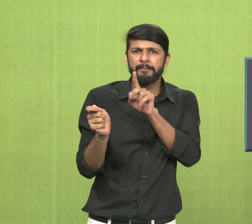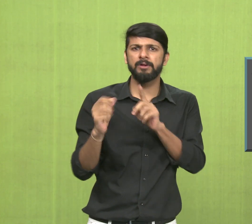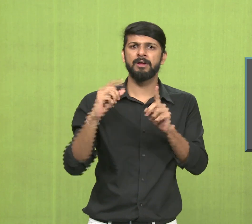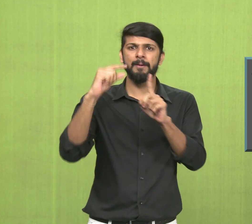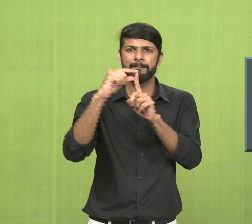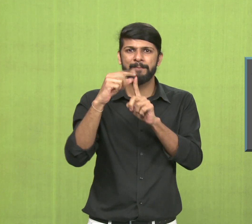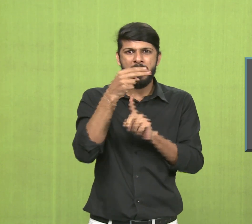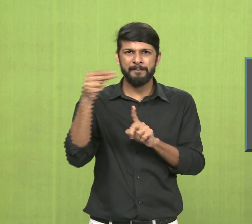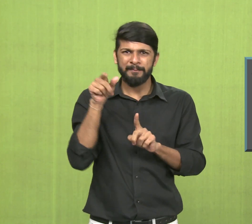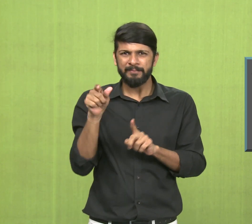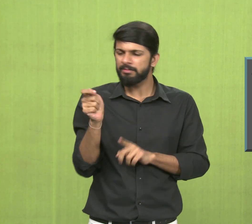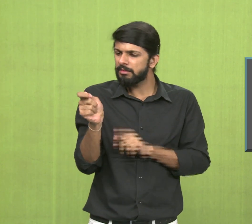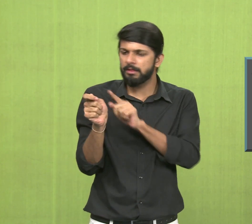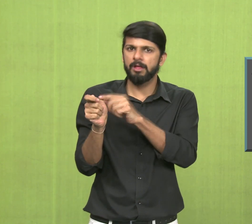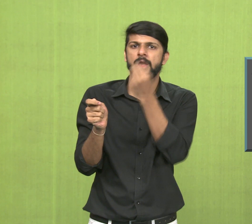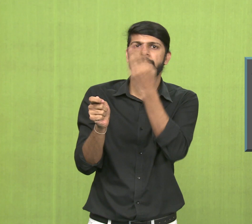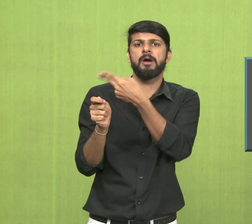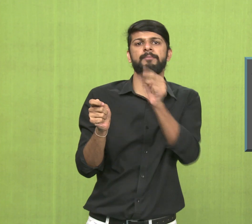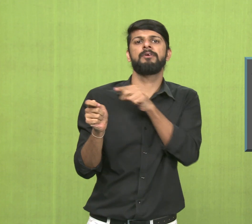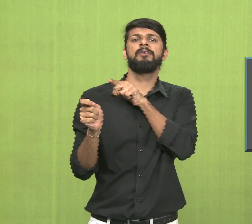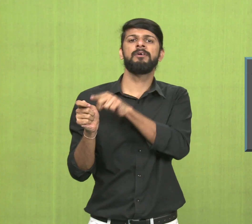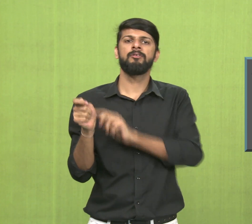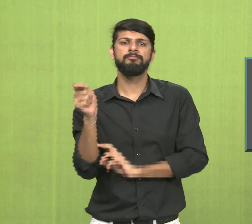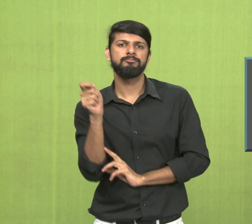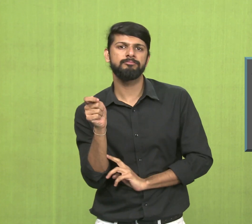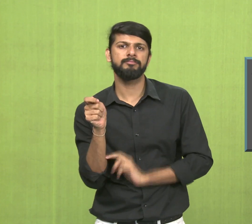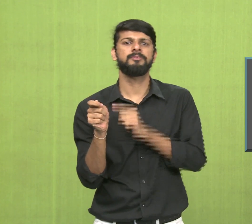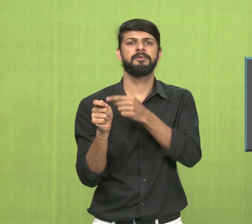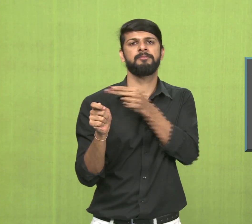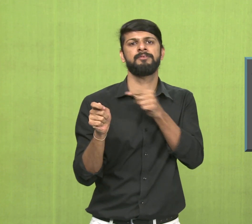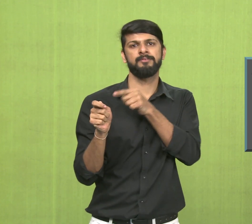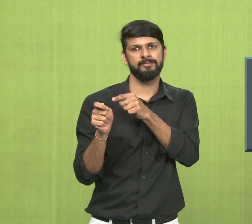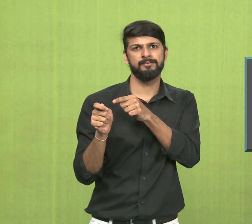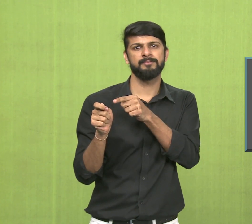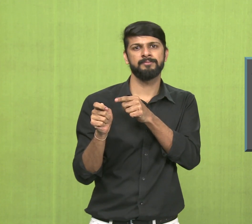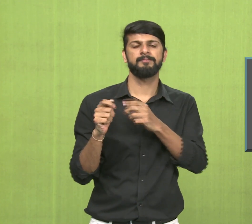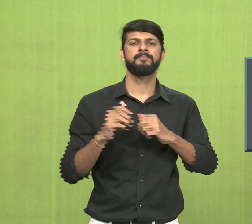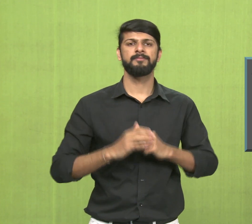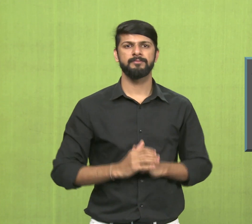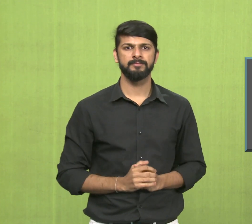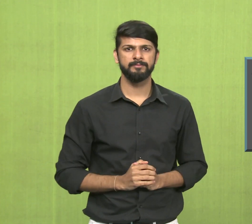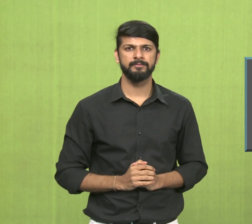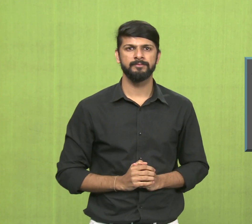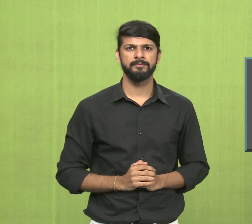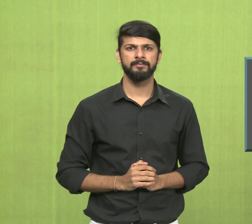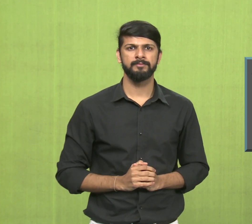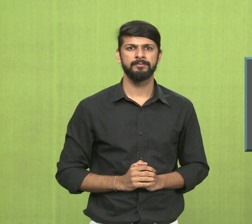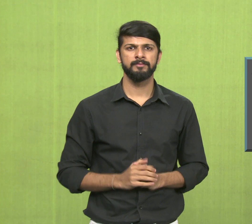The Padmapani Bodhisattva is named as such because Buddha is holding a lotus blossom in his hand.